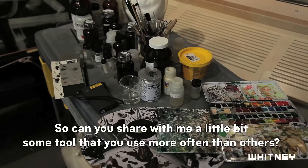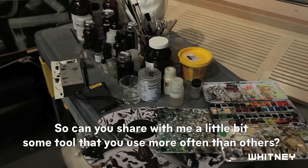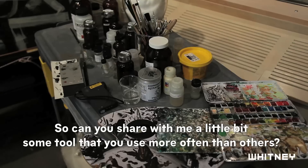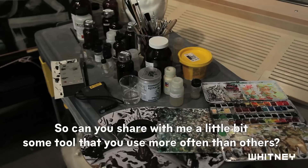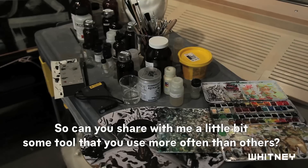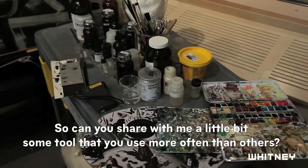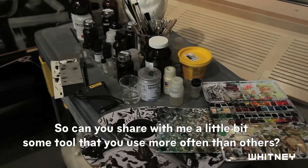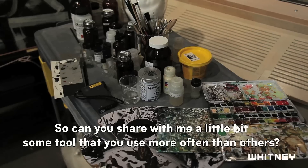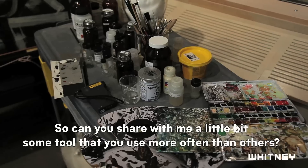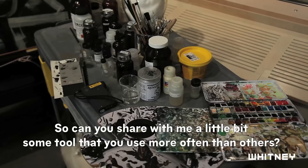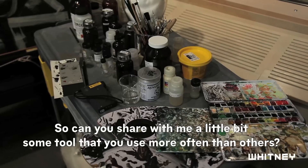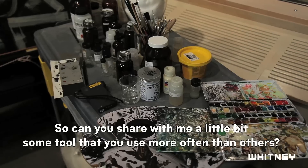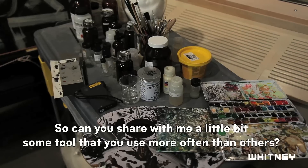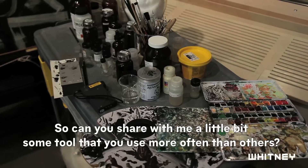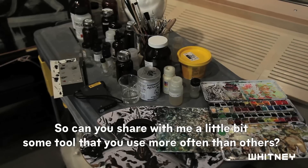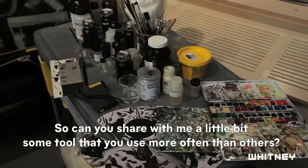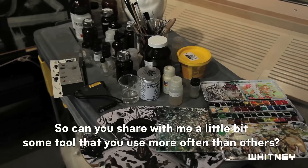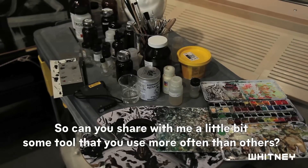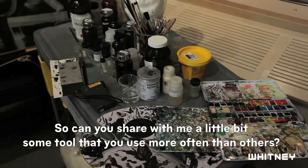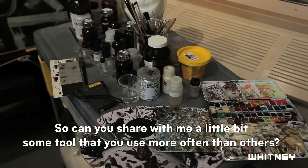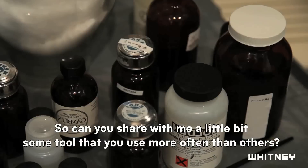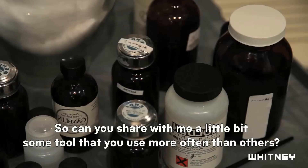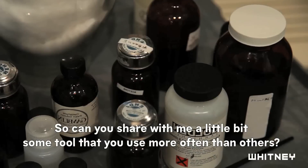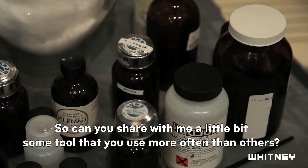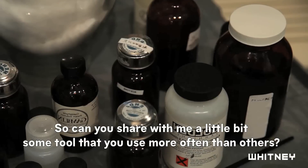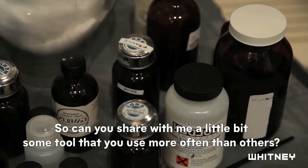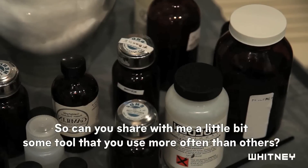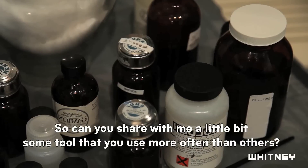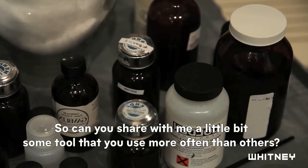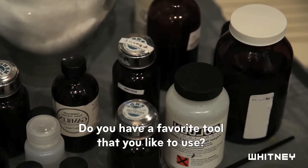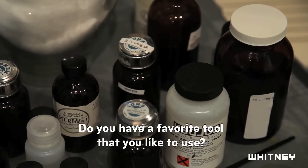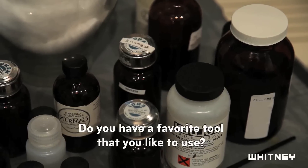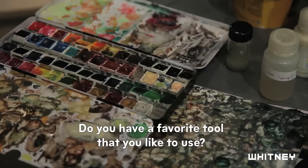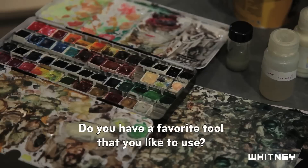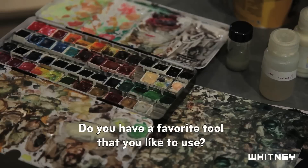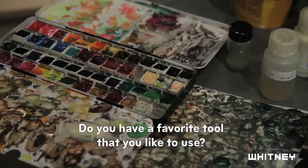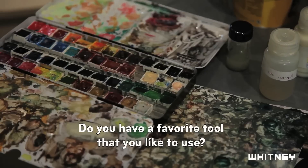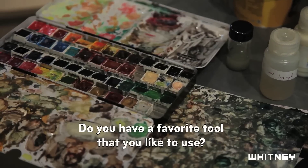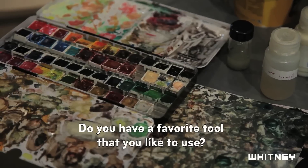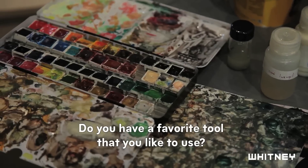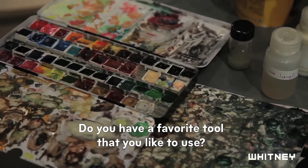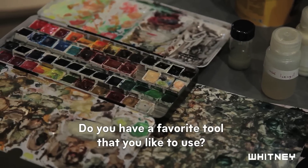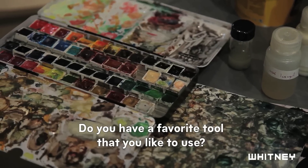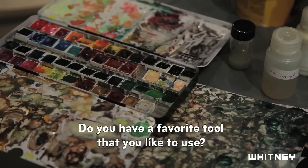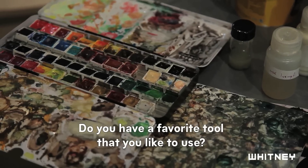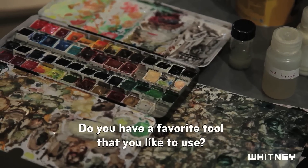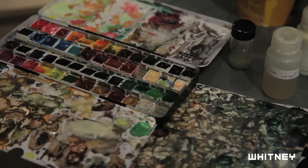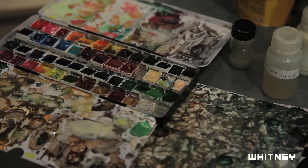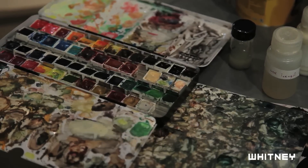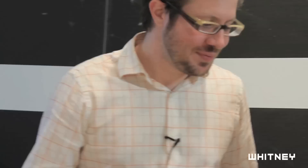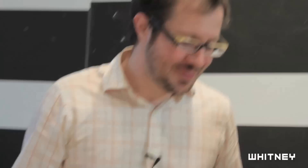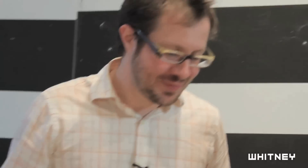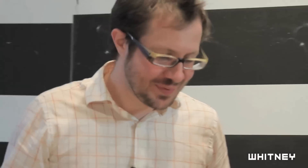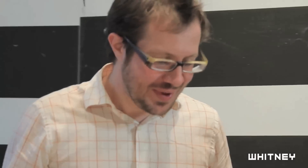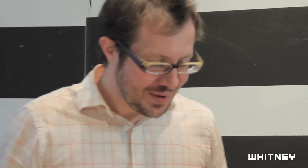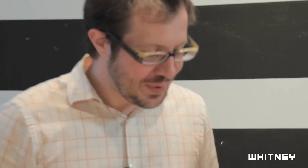So, can you share with me a little bit if there's some tool that you use more often than others, and do you have a favorite tool that you like to use?